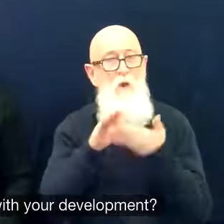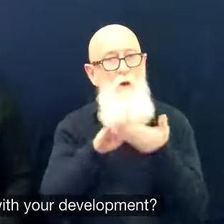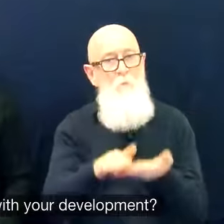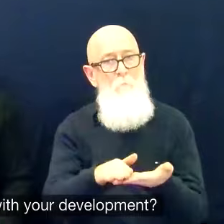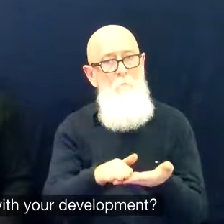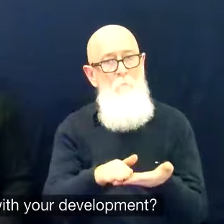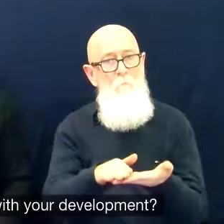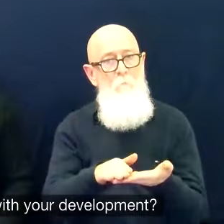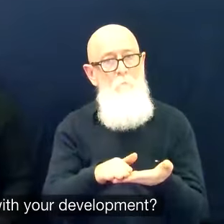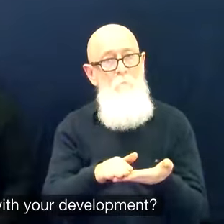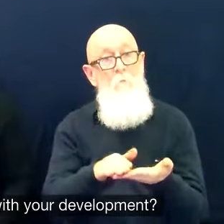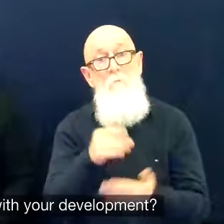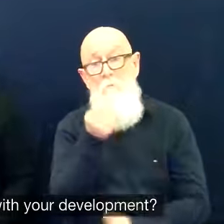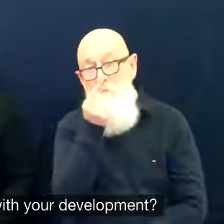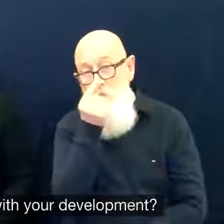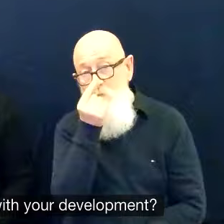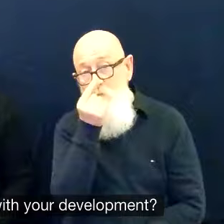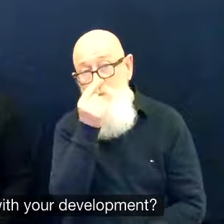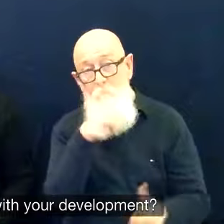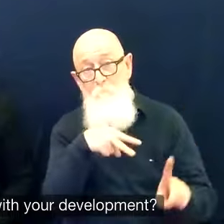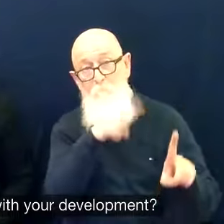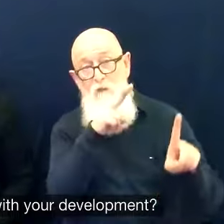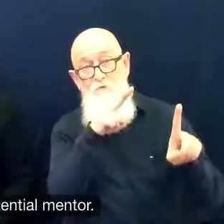So the potential mentor